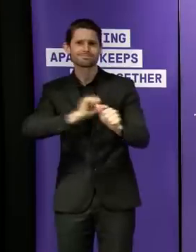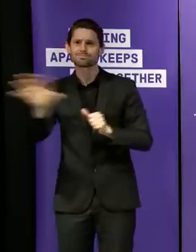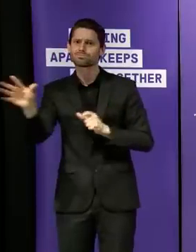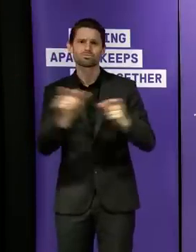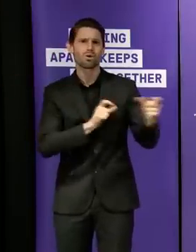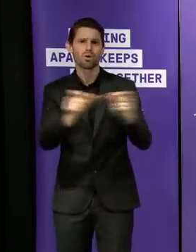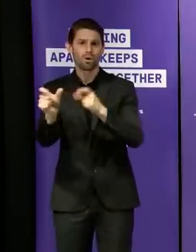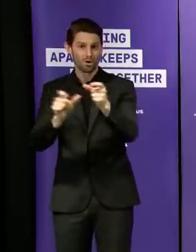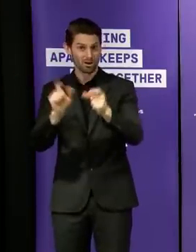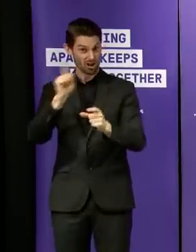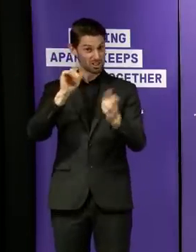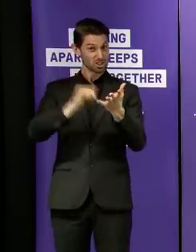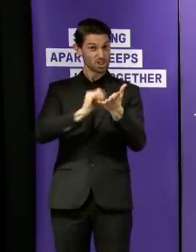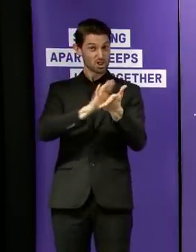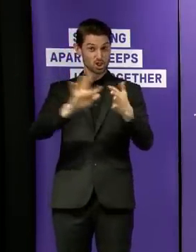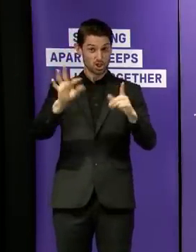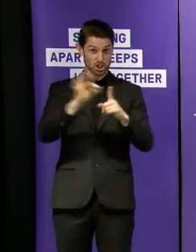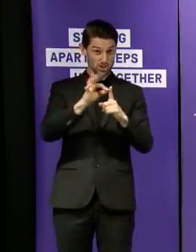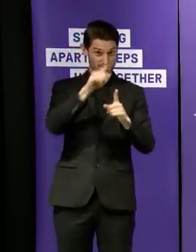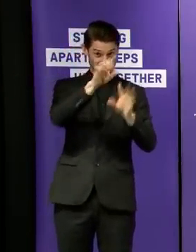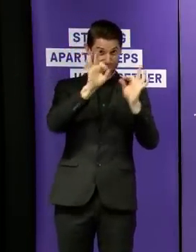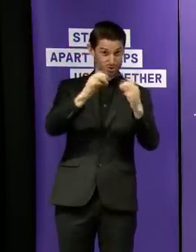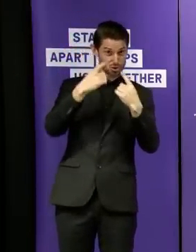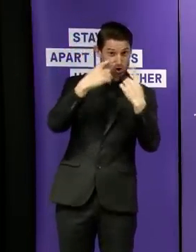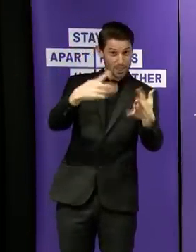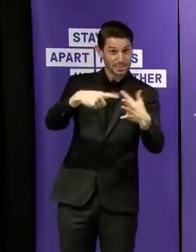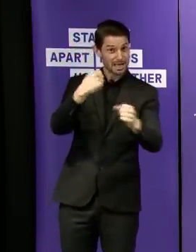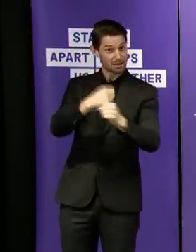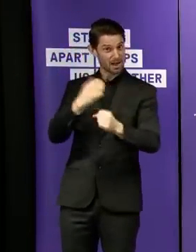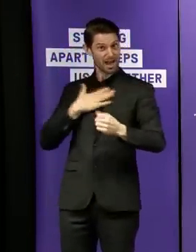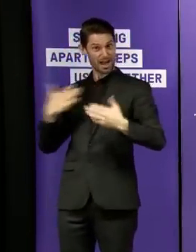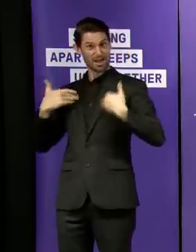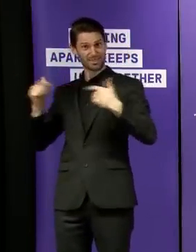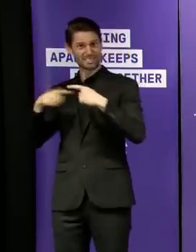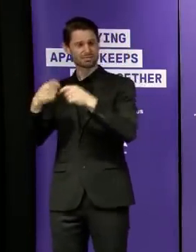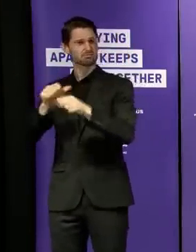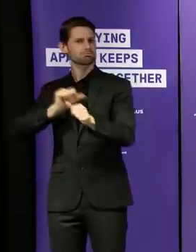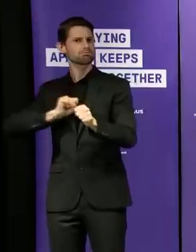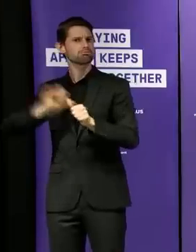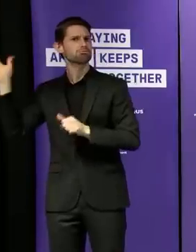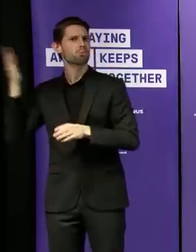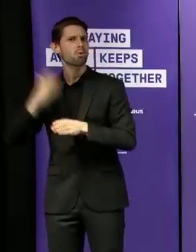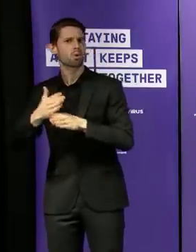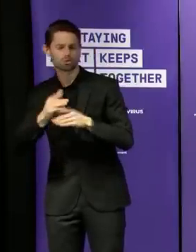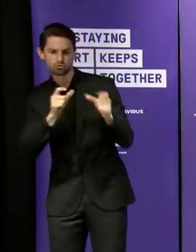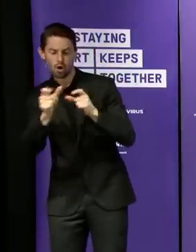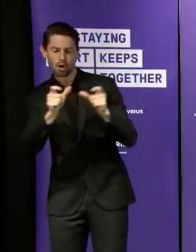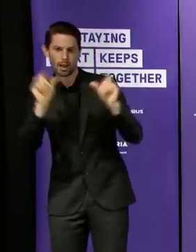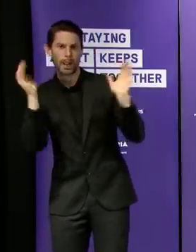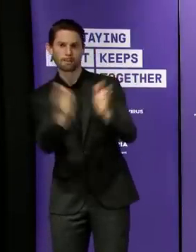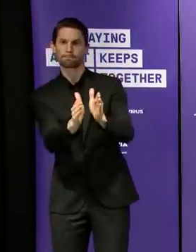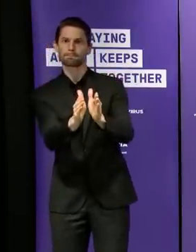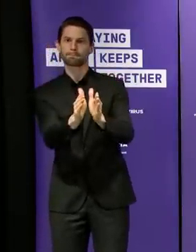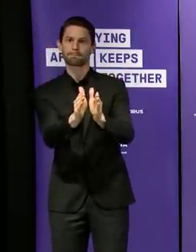got, much smaller numbers in other outbreaks. They're not hundreds and hundreds of cases, which they could easily be.